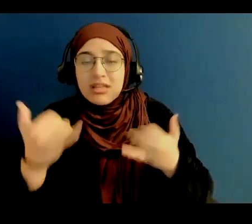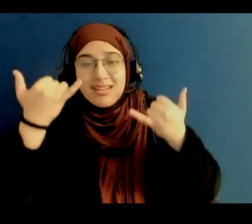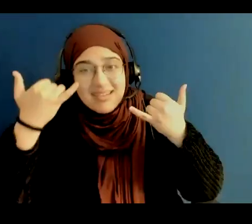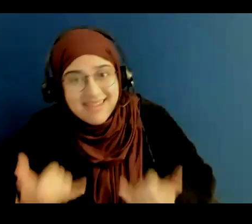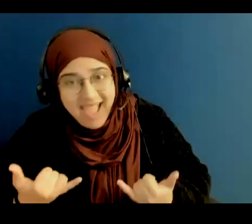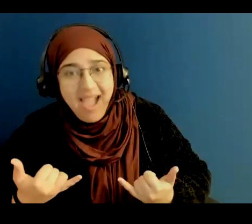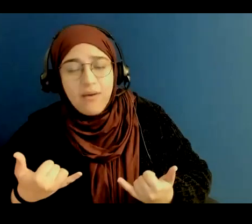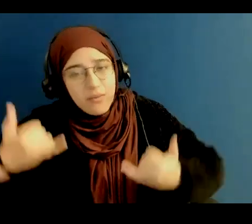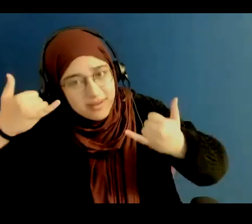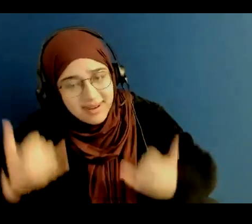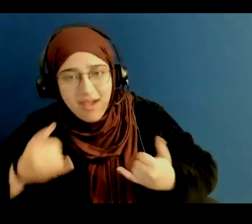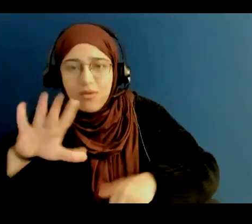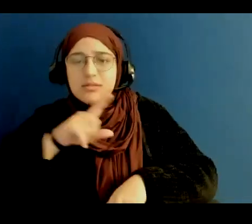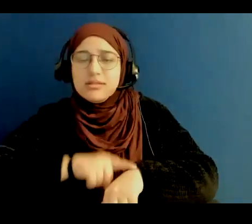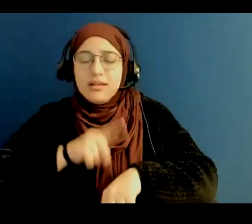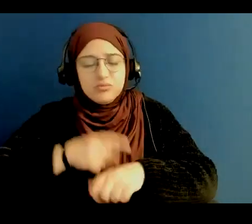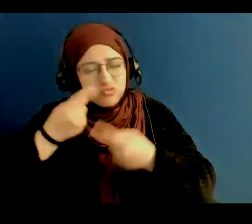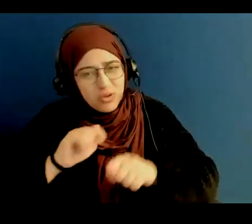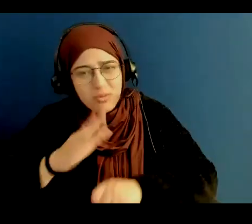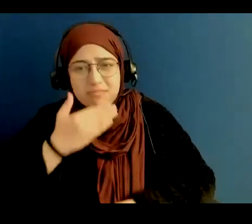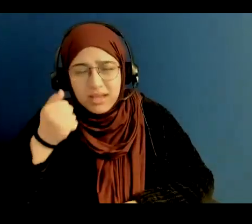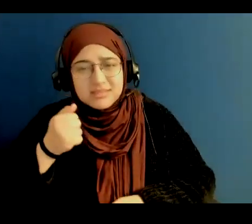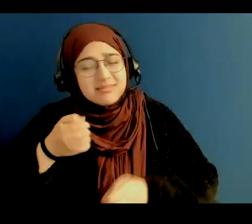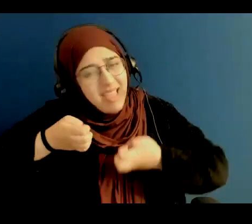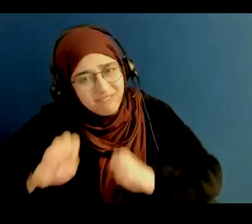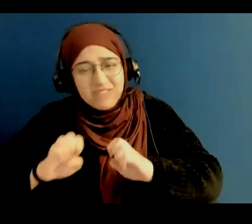best to put every single effort in.